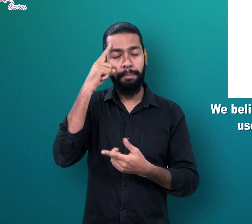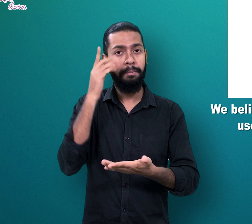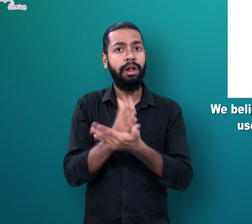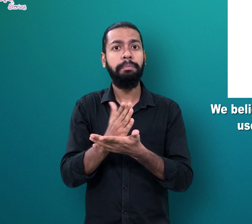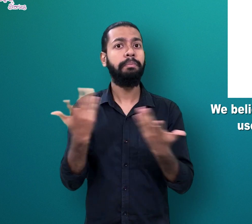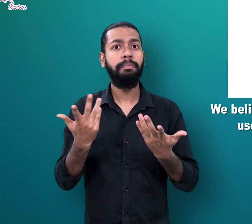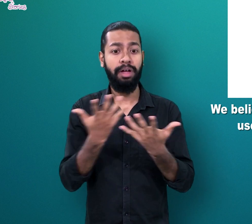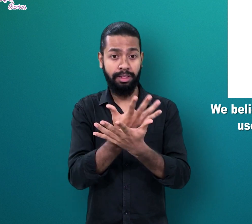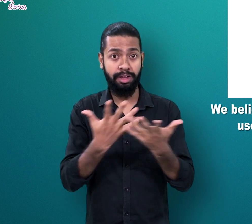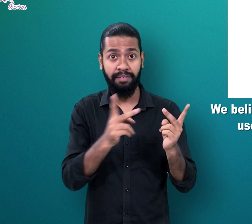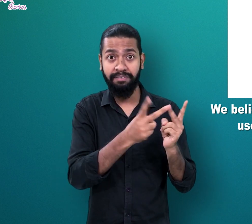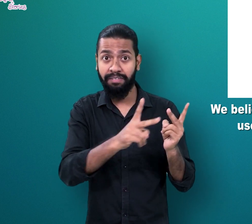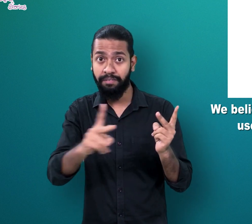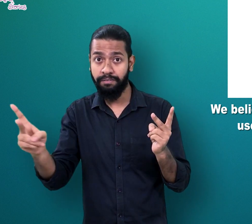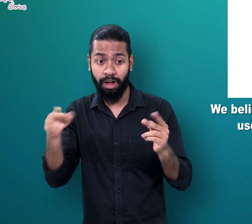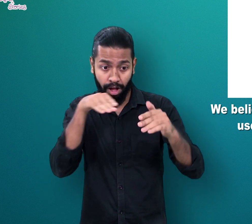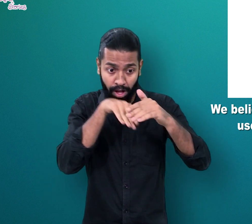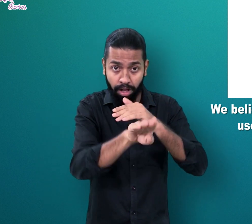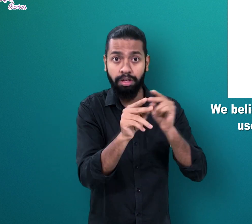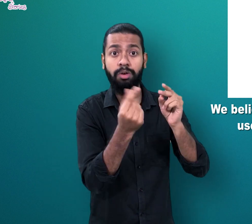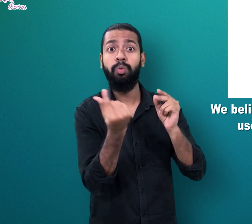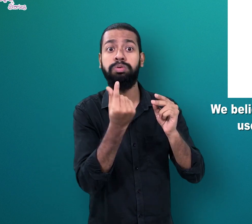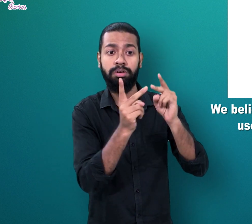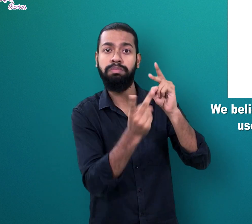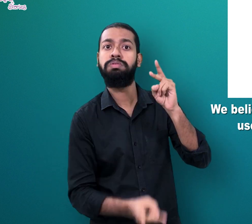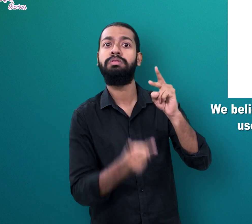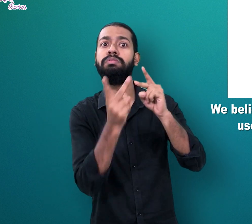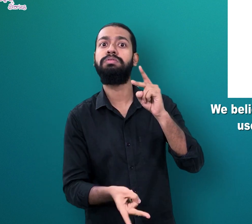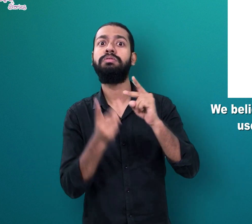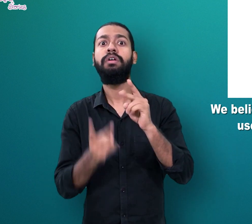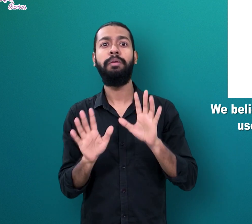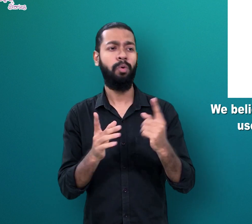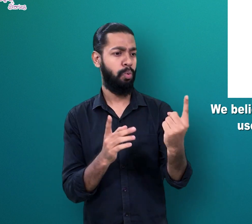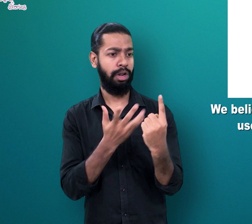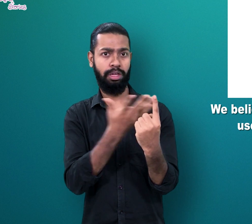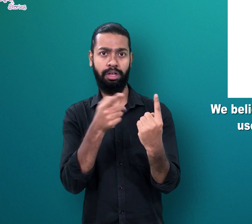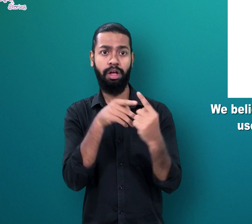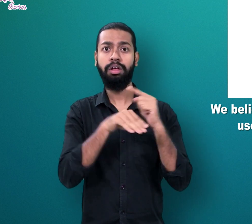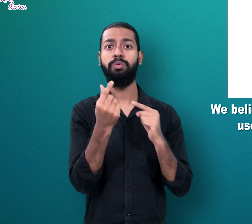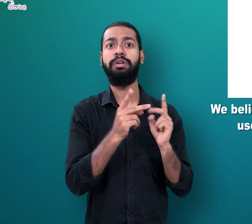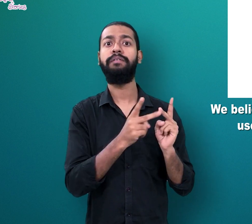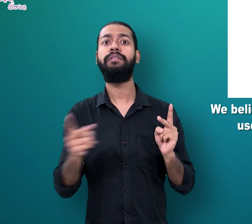We believe that every object has several uses, not one but many lives.